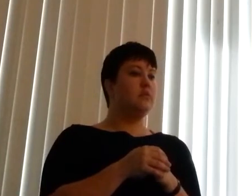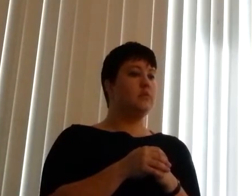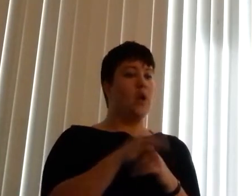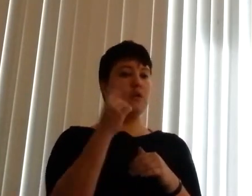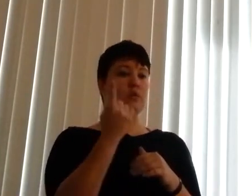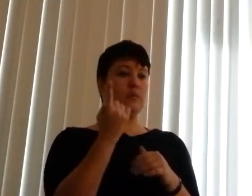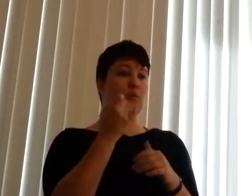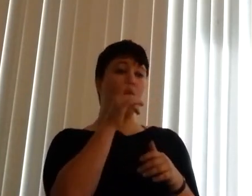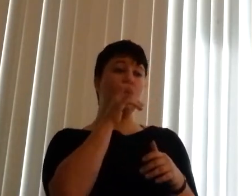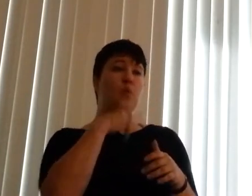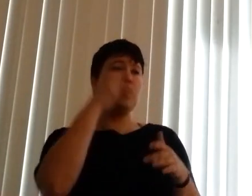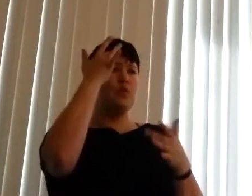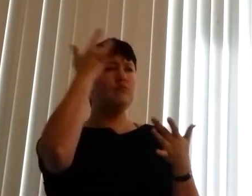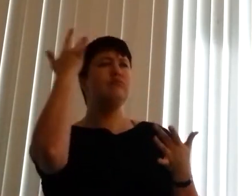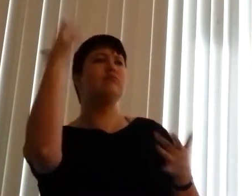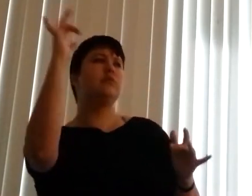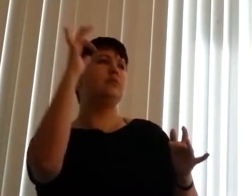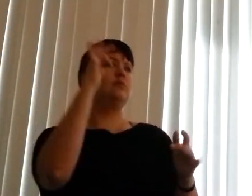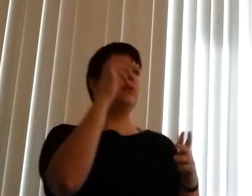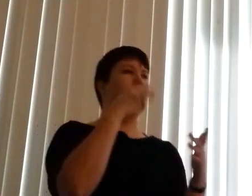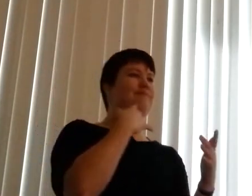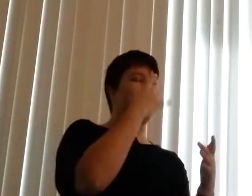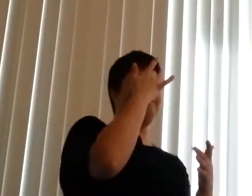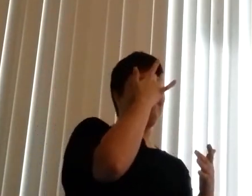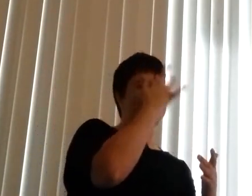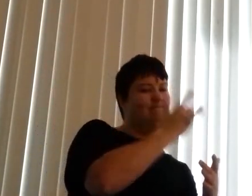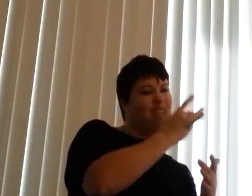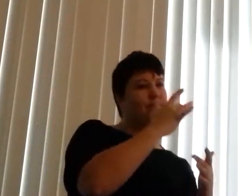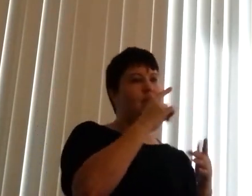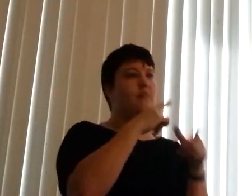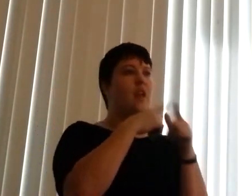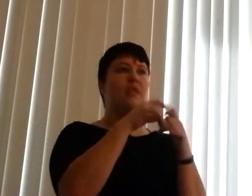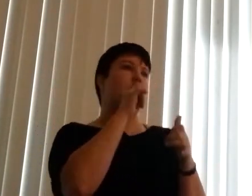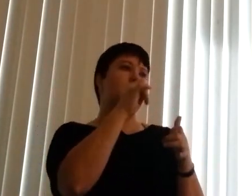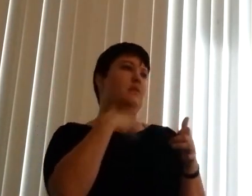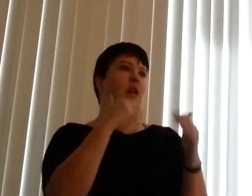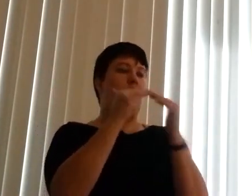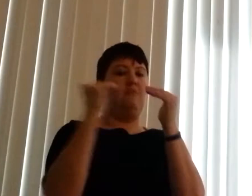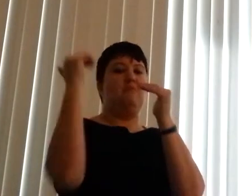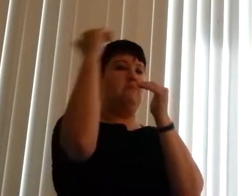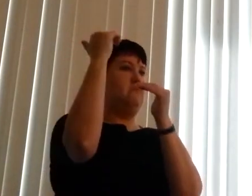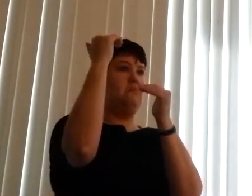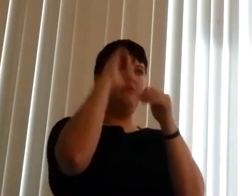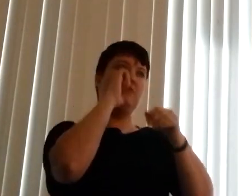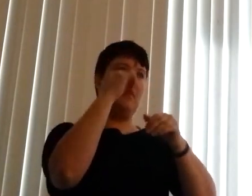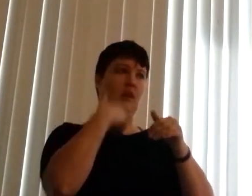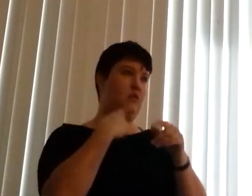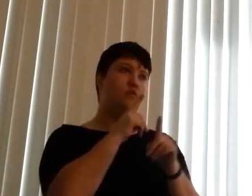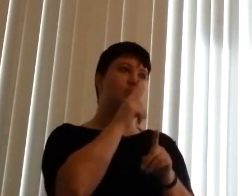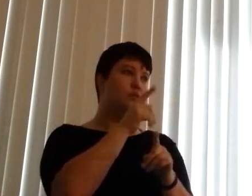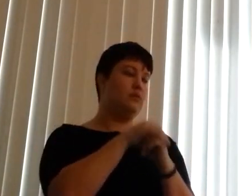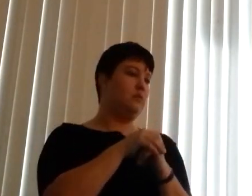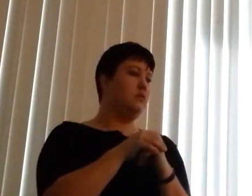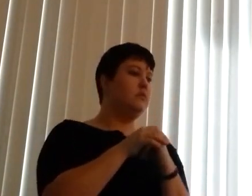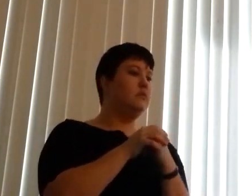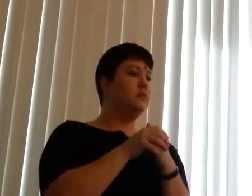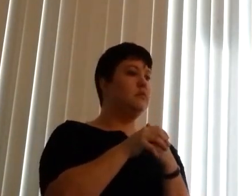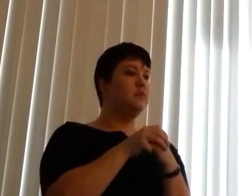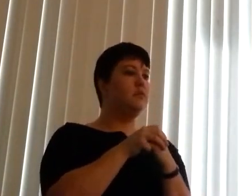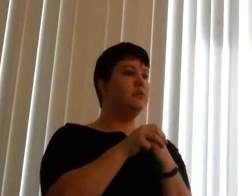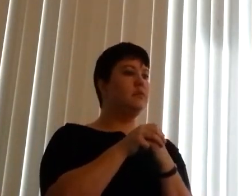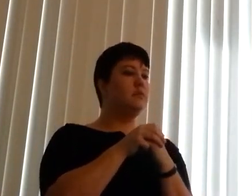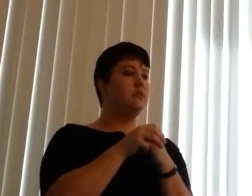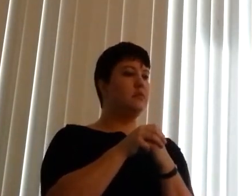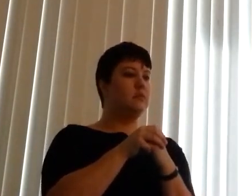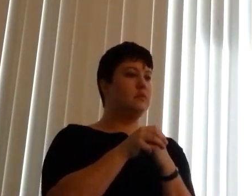smarter than someone else doesn't have a greater worth in this sense than the other person has.